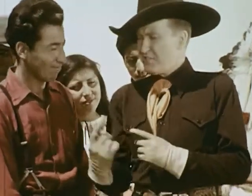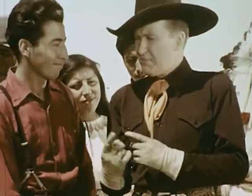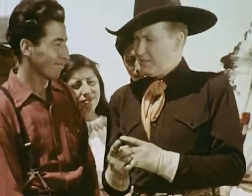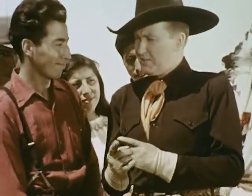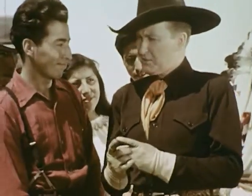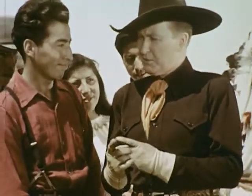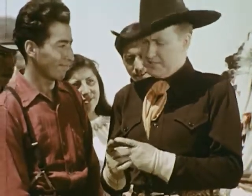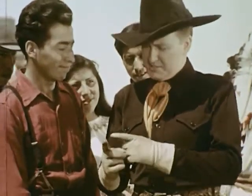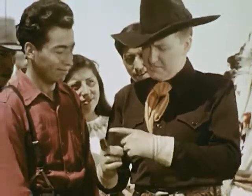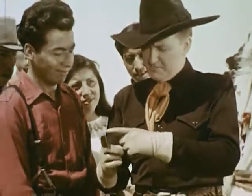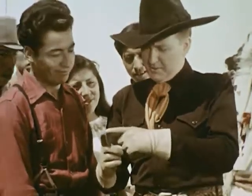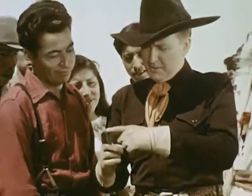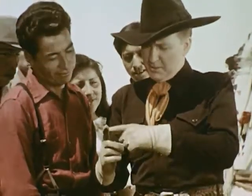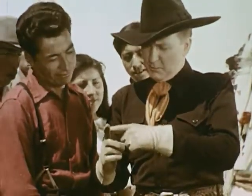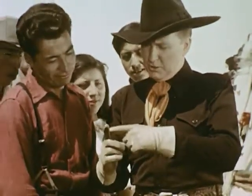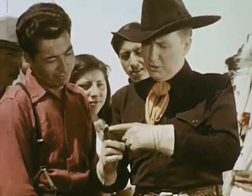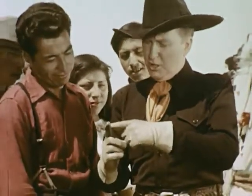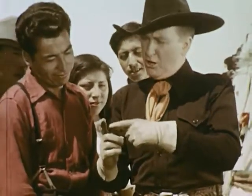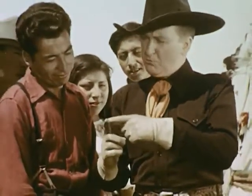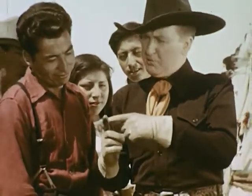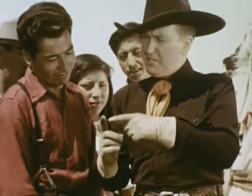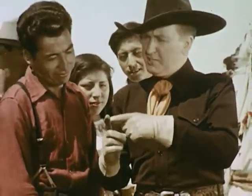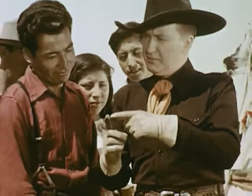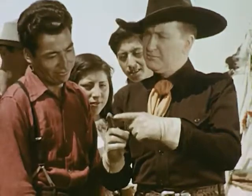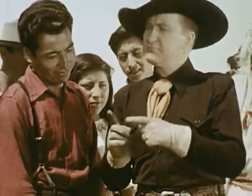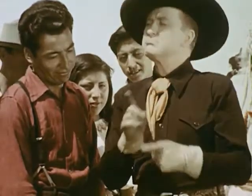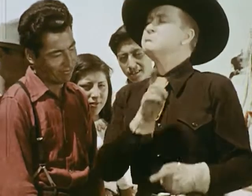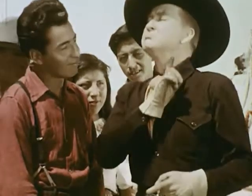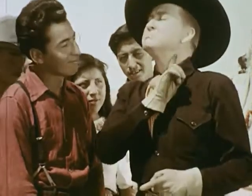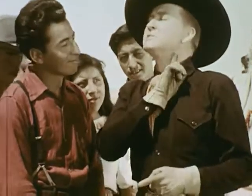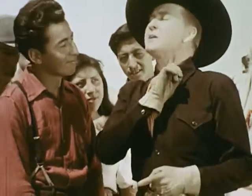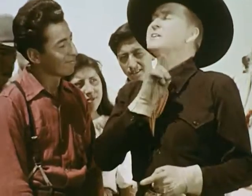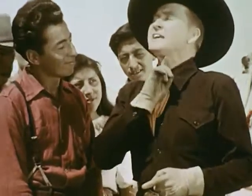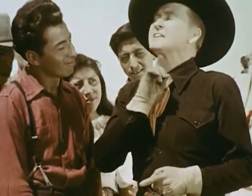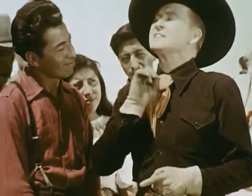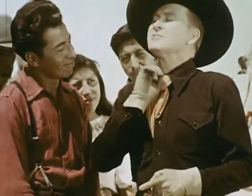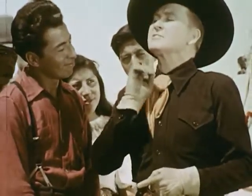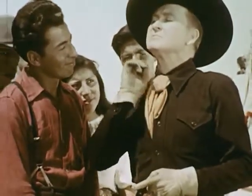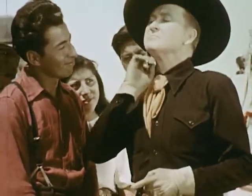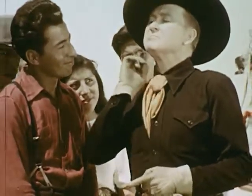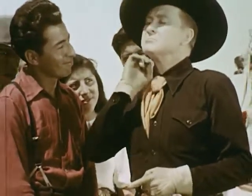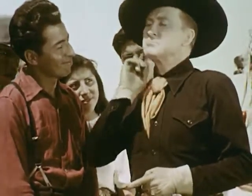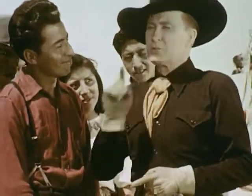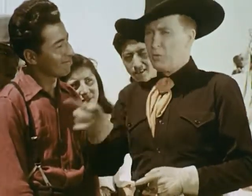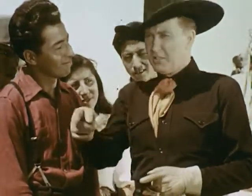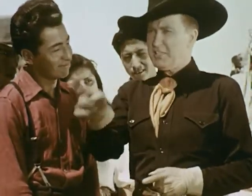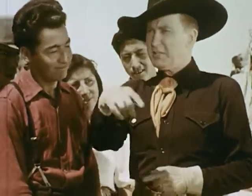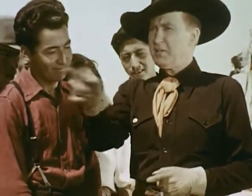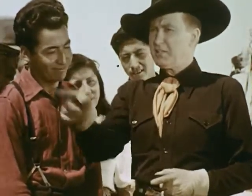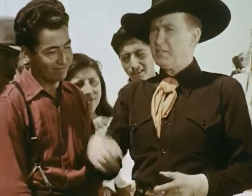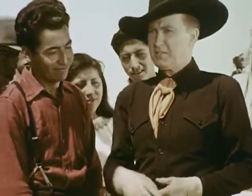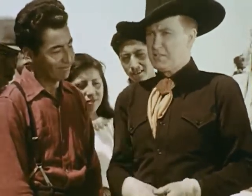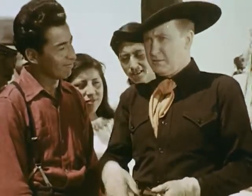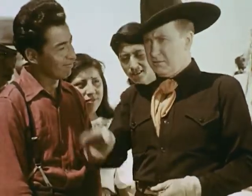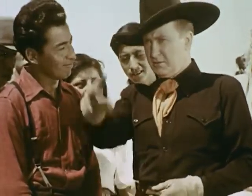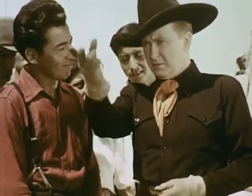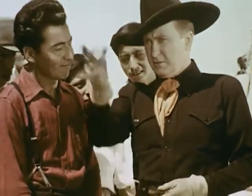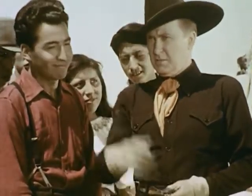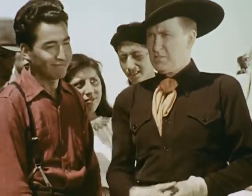came out onto the plains, he wore a long bead. He made a necklace of it. So one Indian meeting another said, "What you